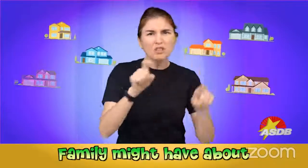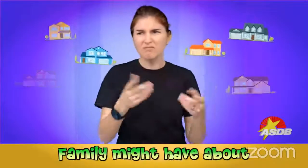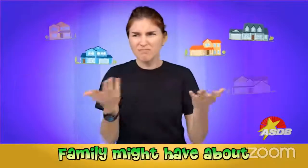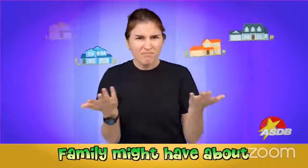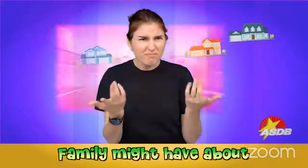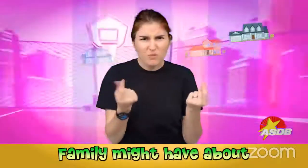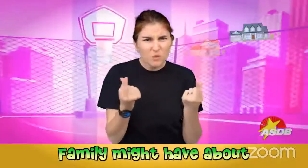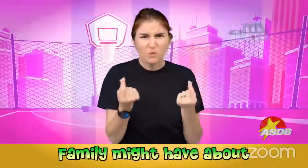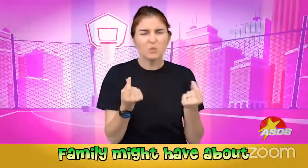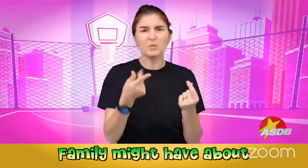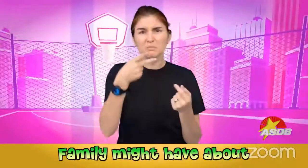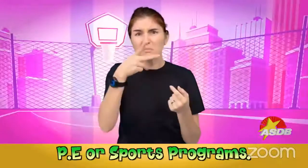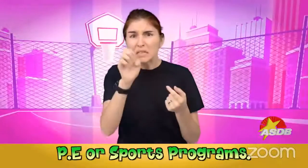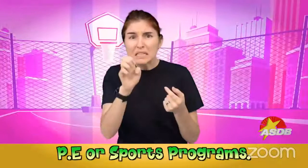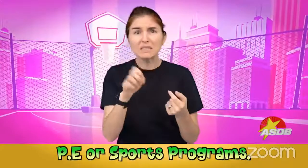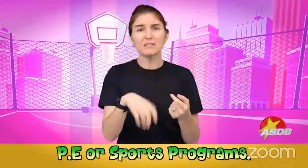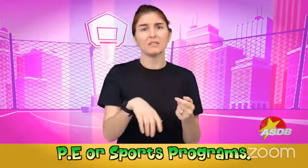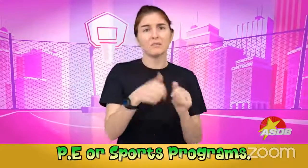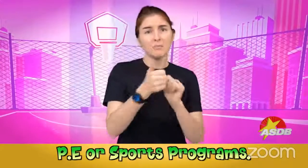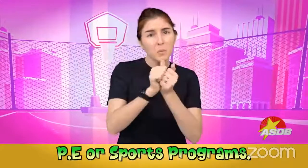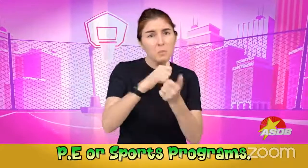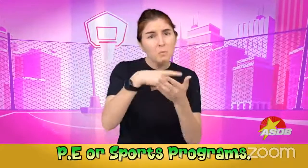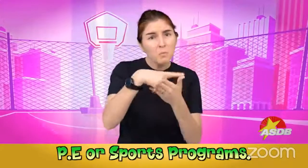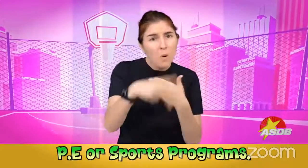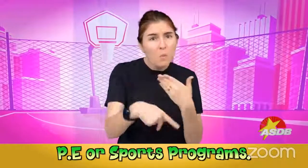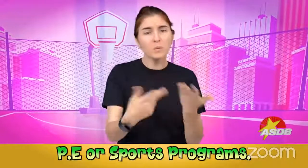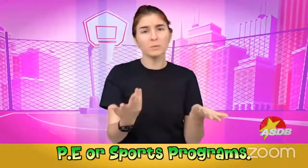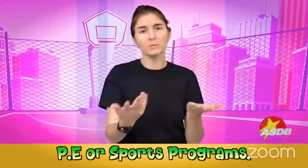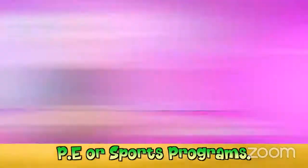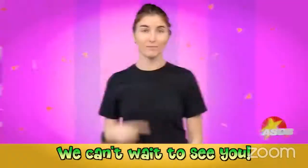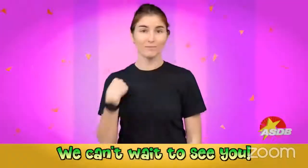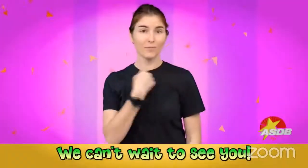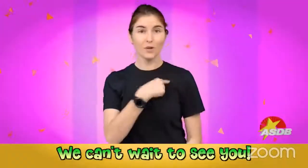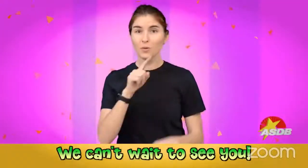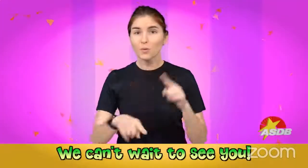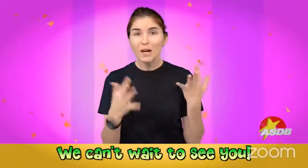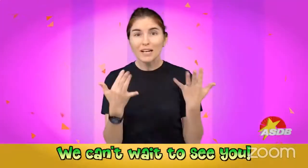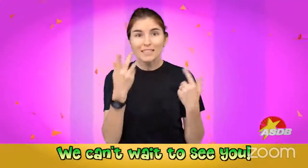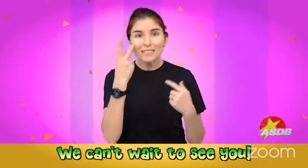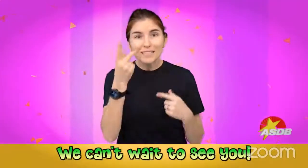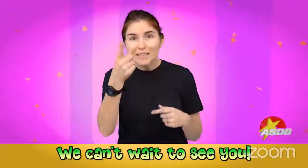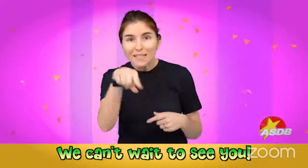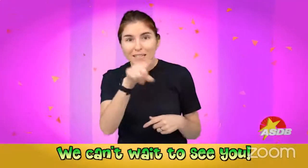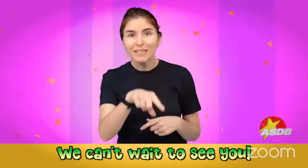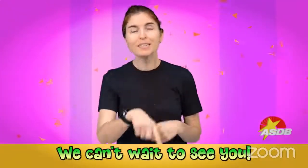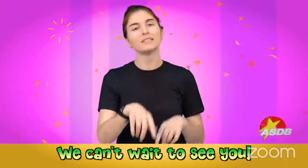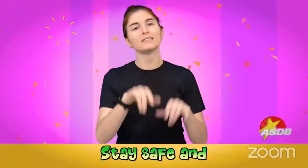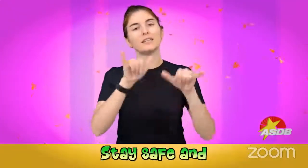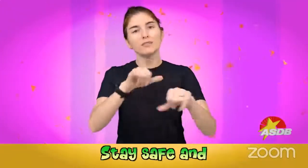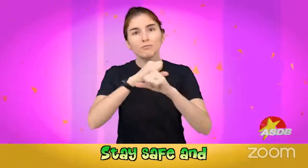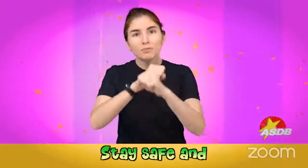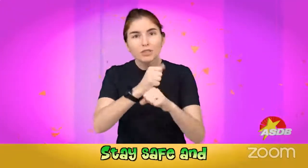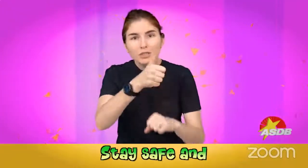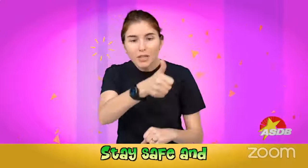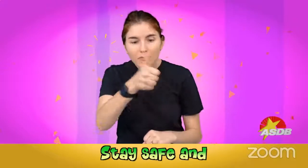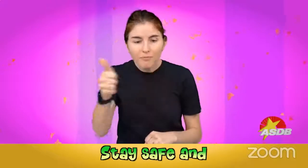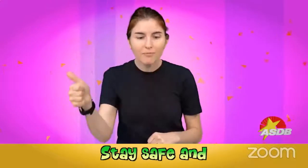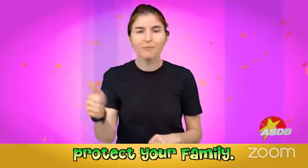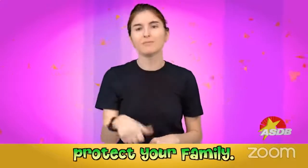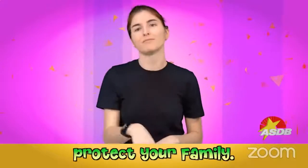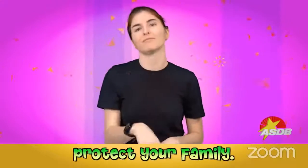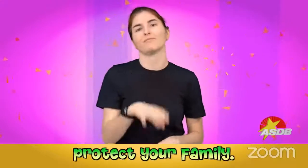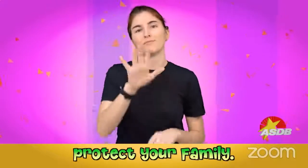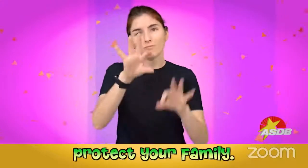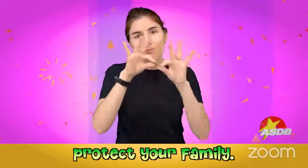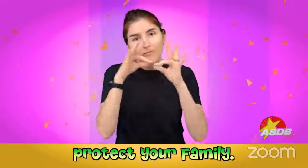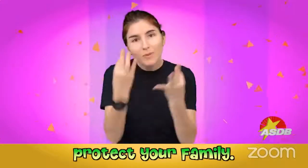might have about PE or sports programs. We can't wait to see you. Stay safe